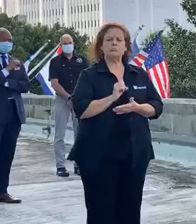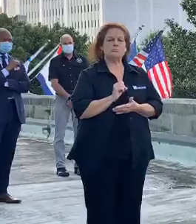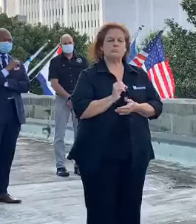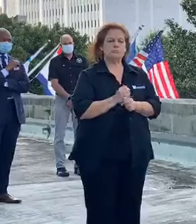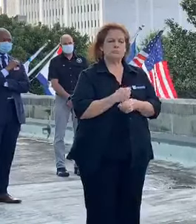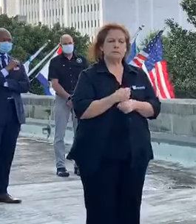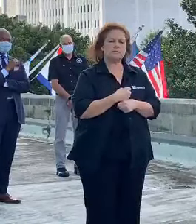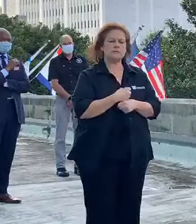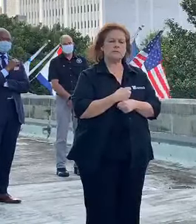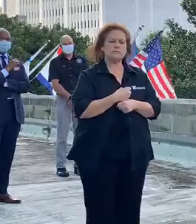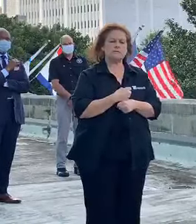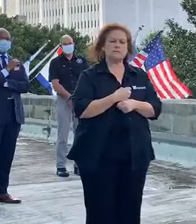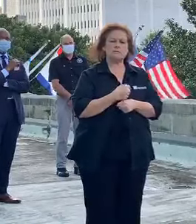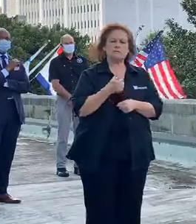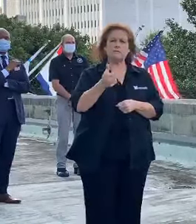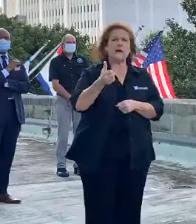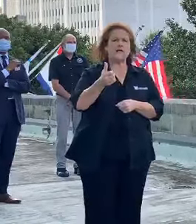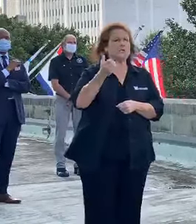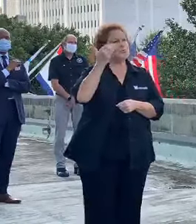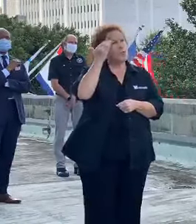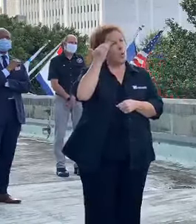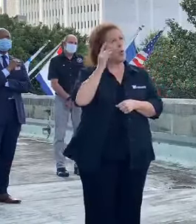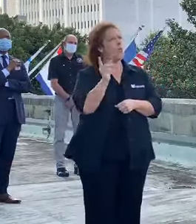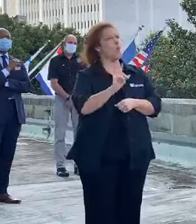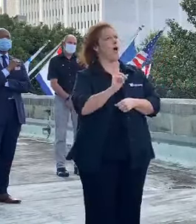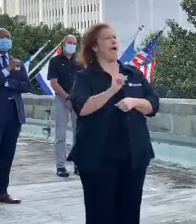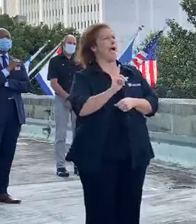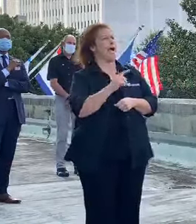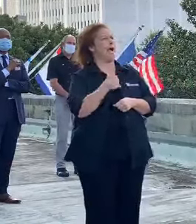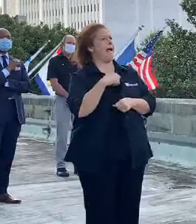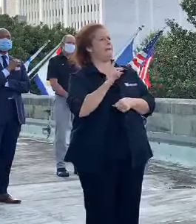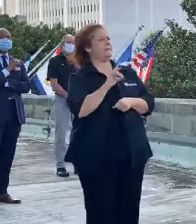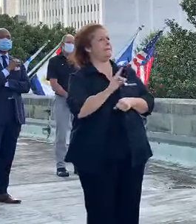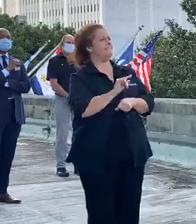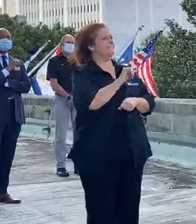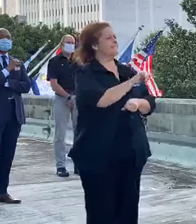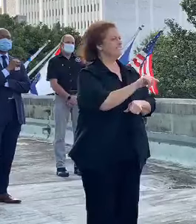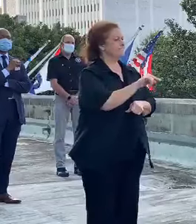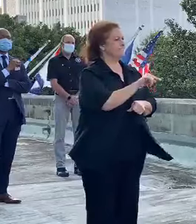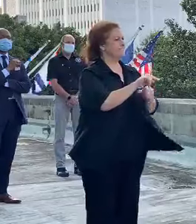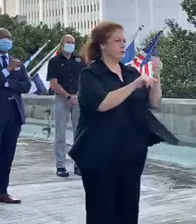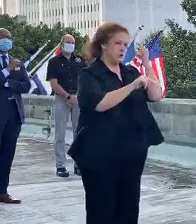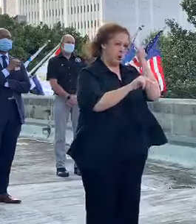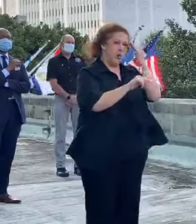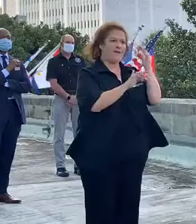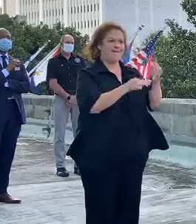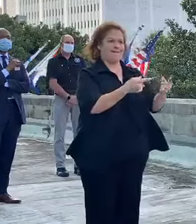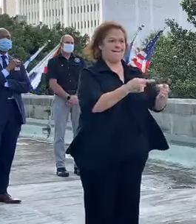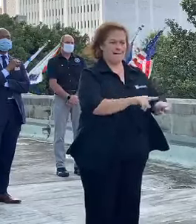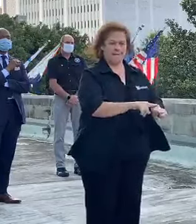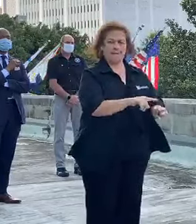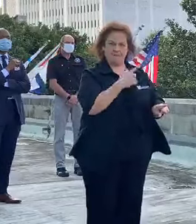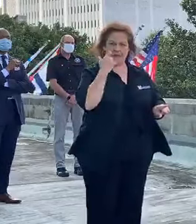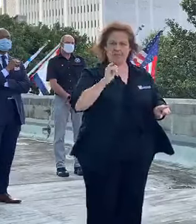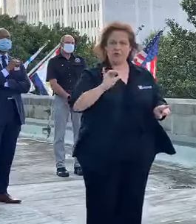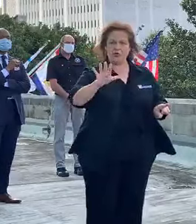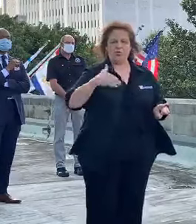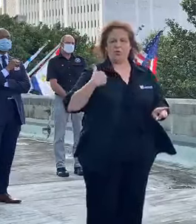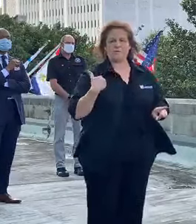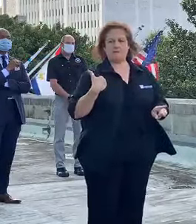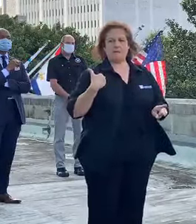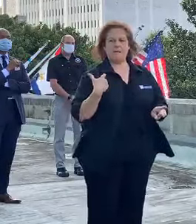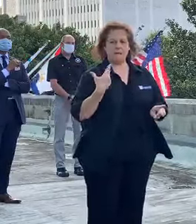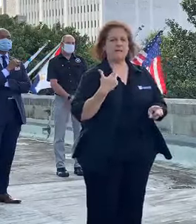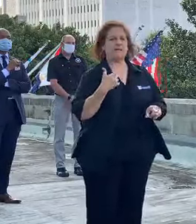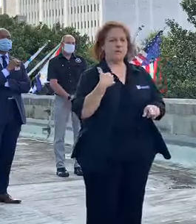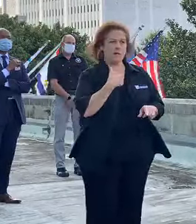yourself, remind yourself of where you've been. It's a step in the right direction, and it's a sign of responsibility. But all